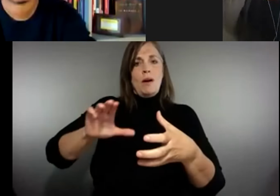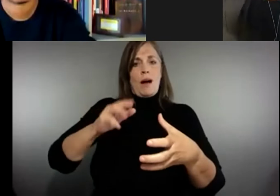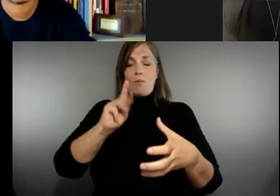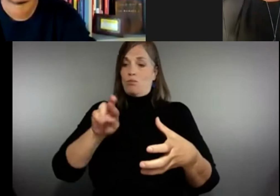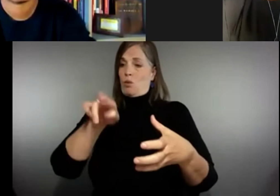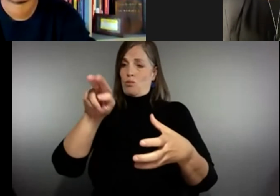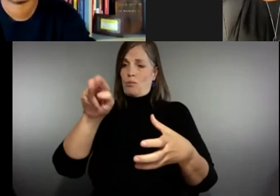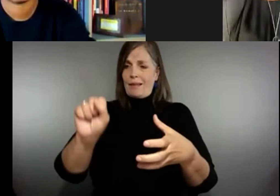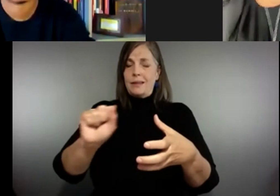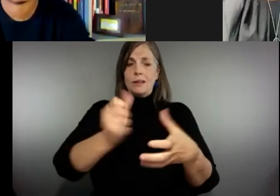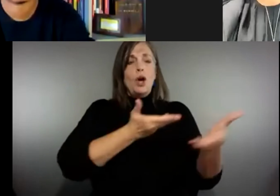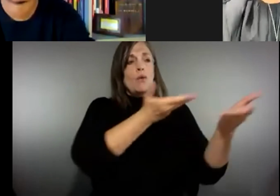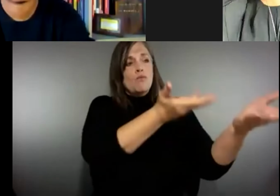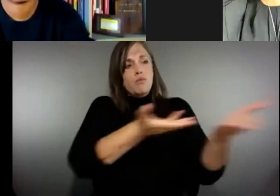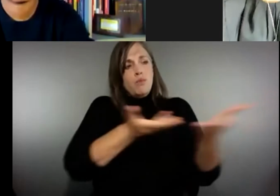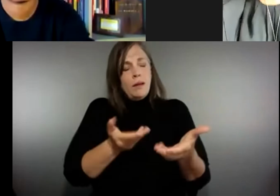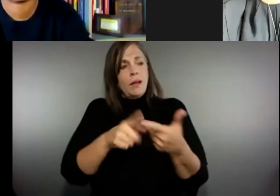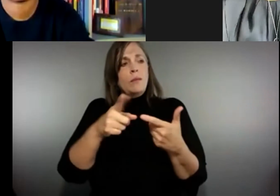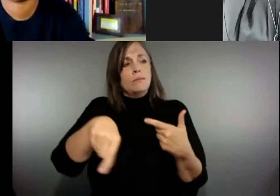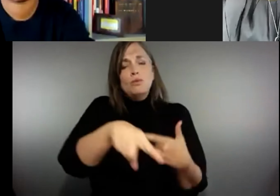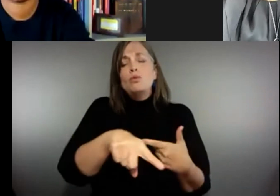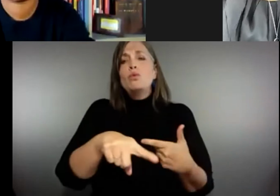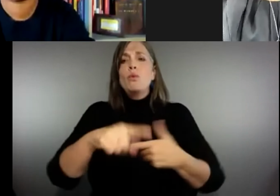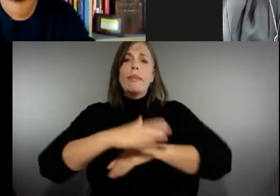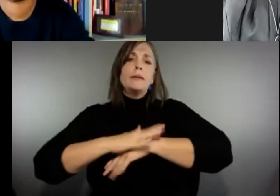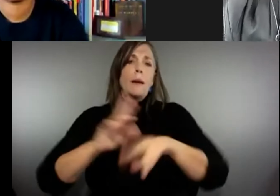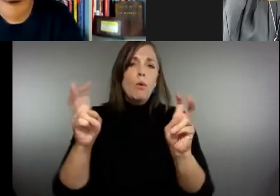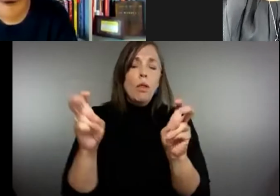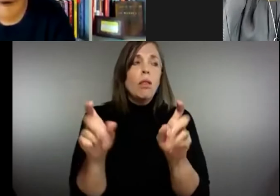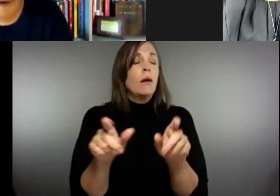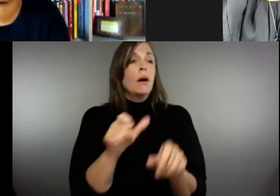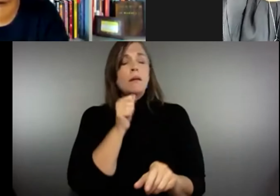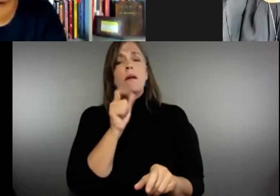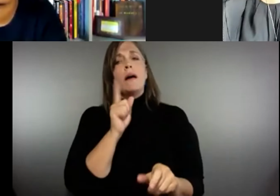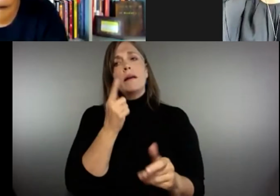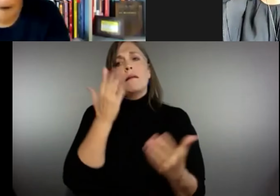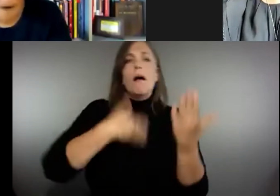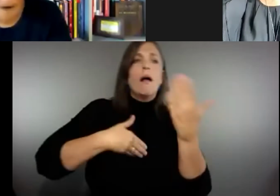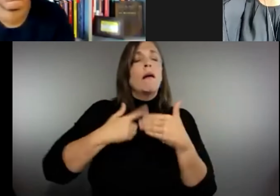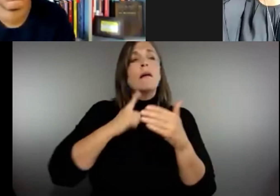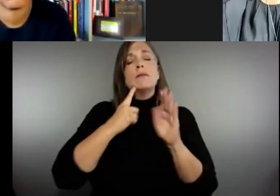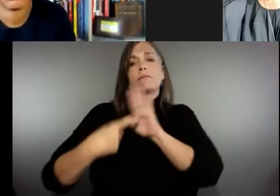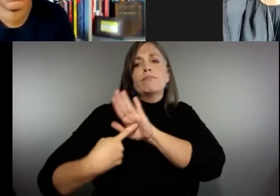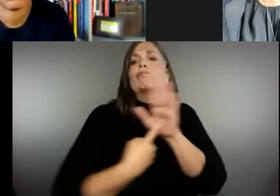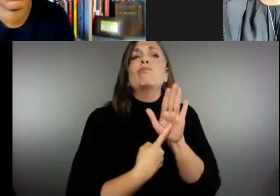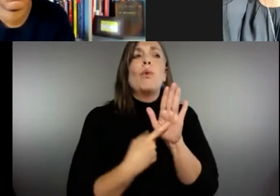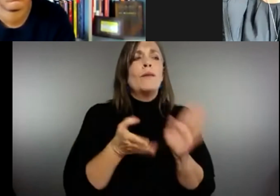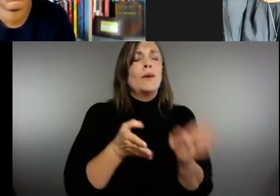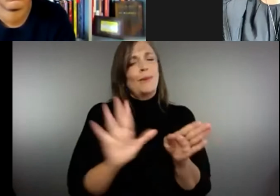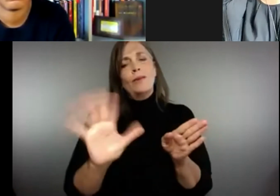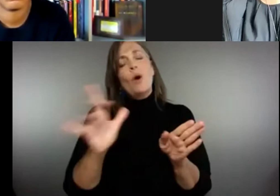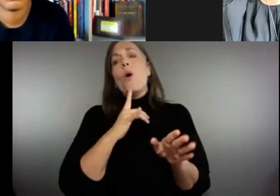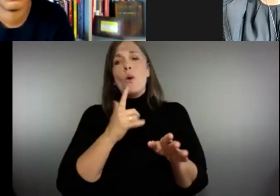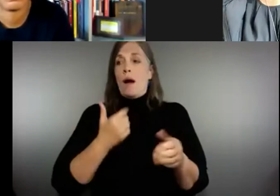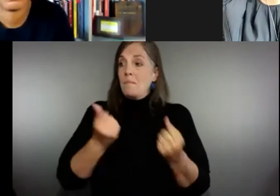not in any kind of you know performative way as so many of us have served on so many commissions and so many councils and so many